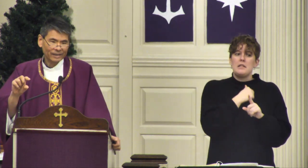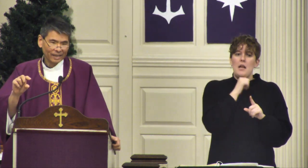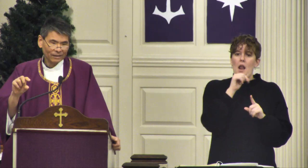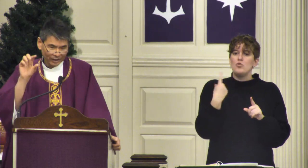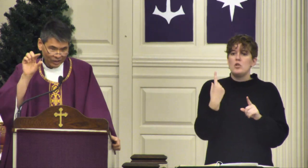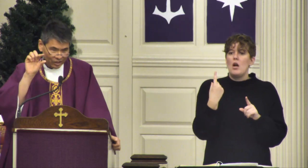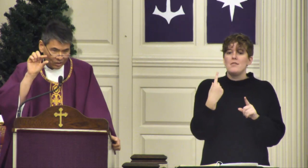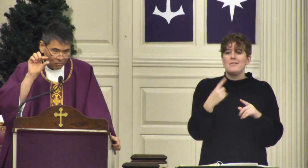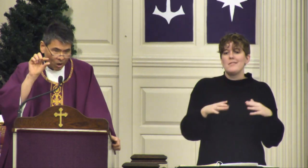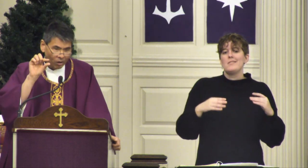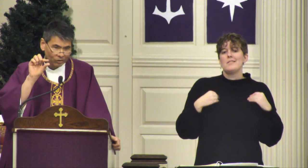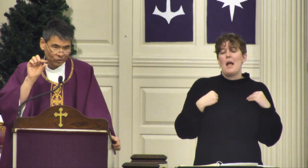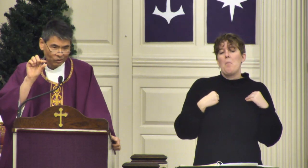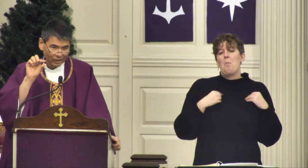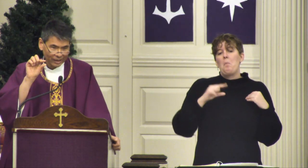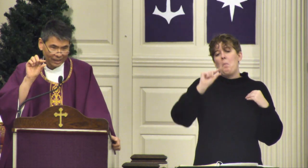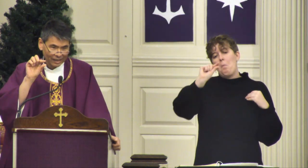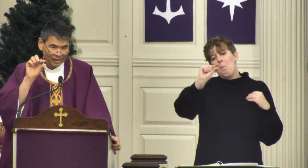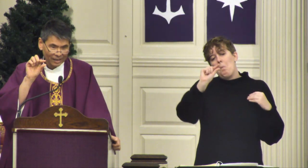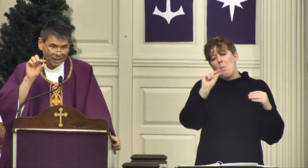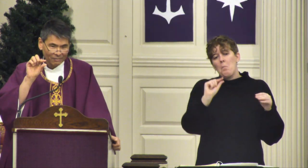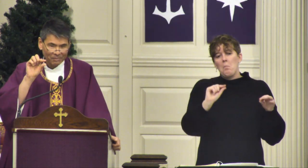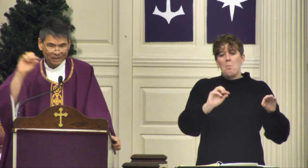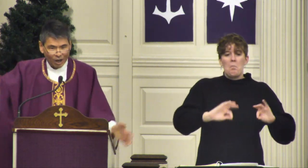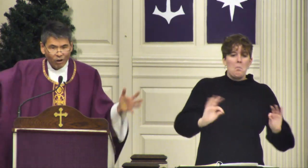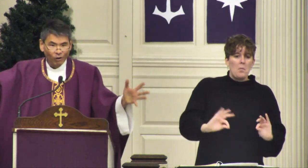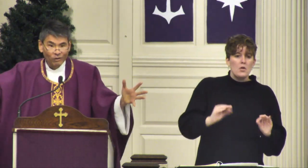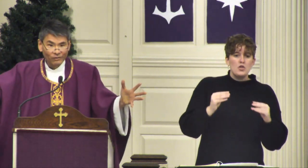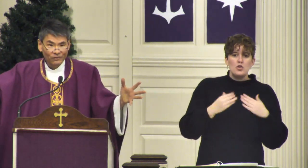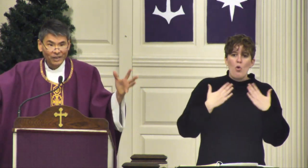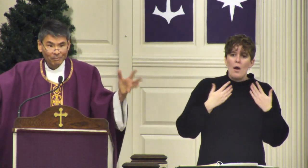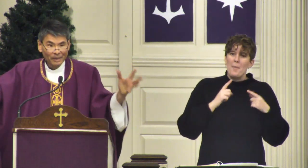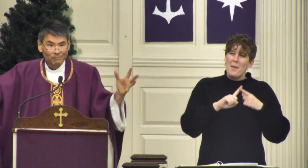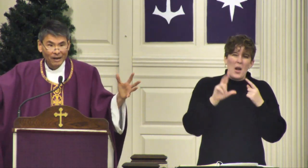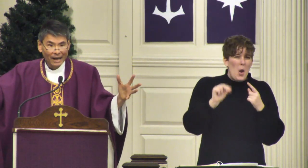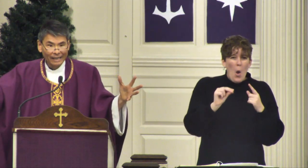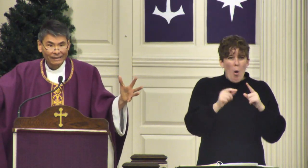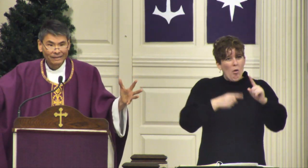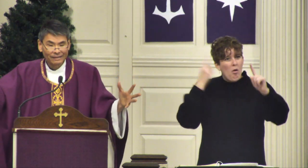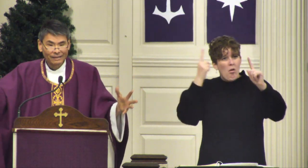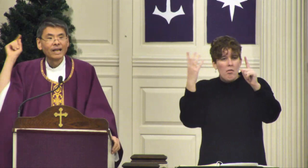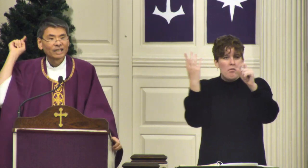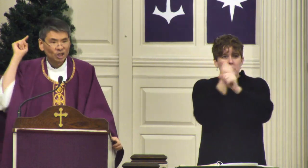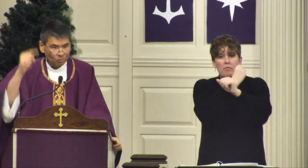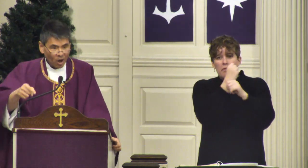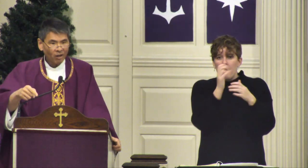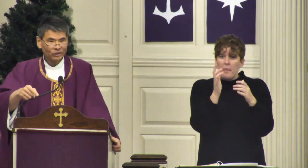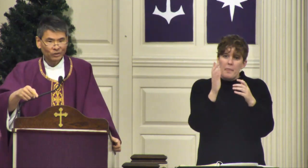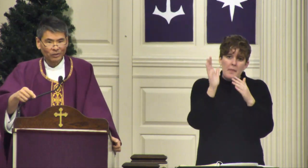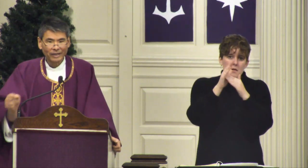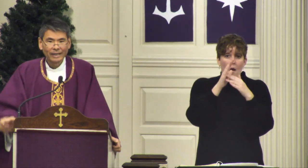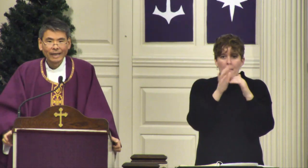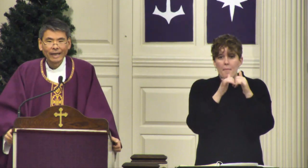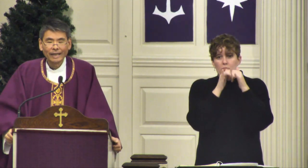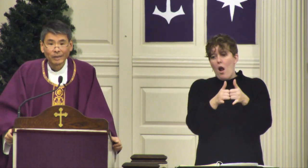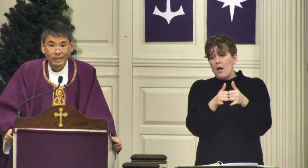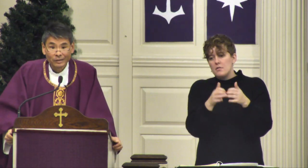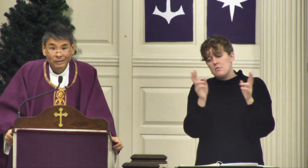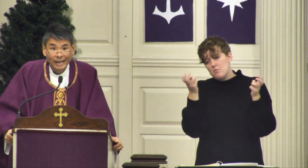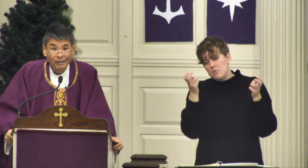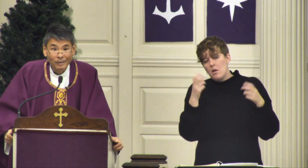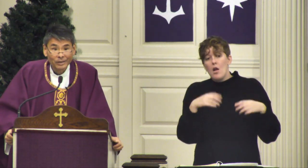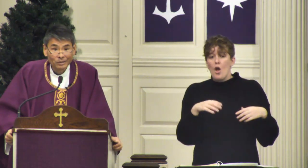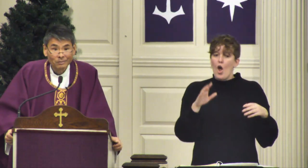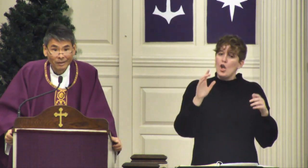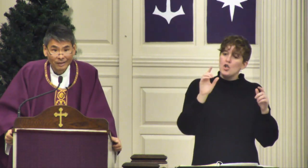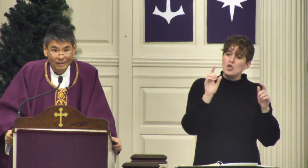and settle for the small joy, but go for the big prize. Small joy is when you get